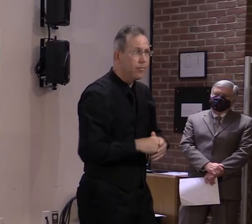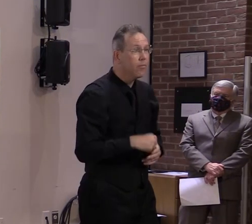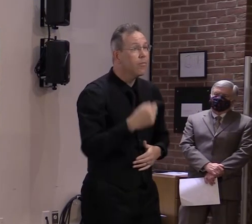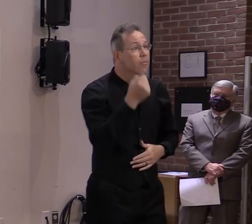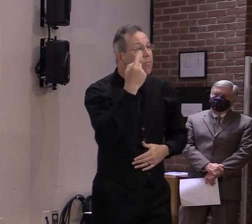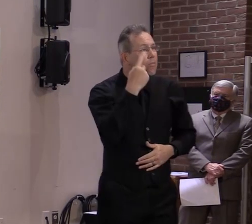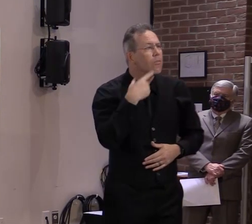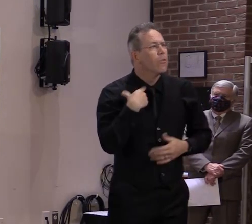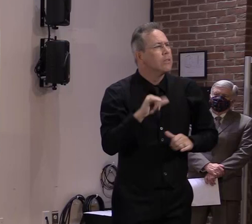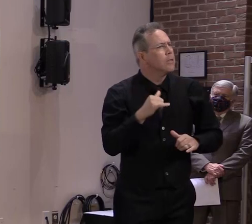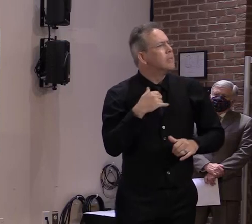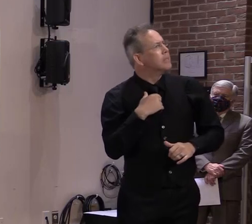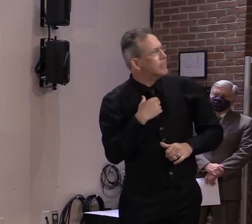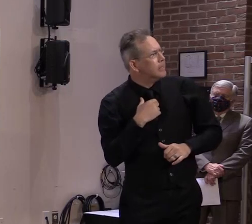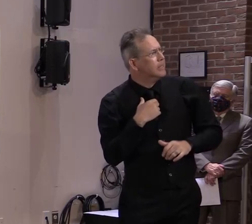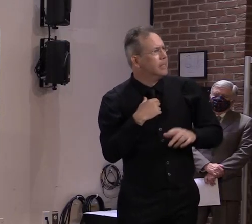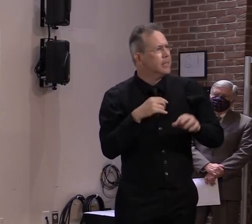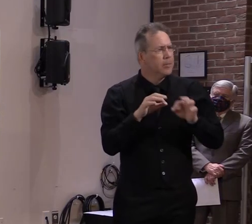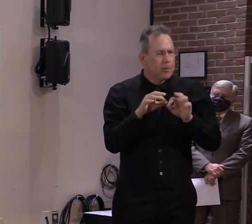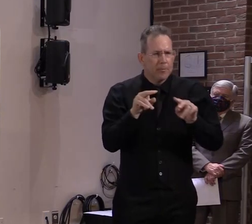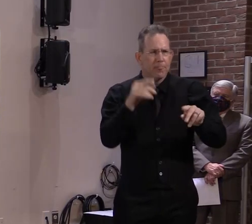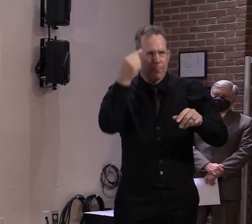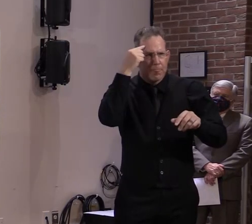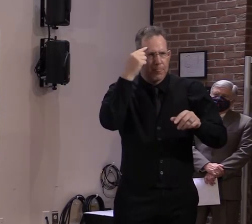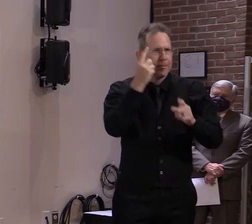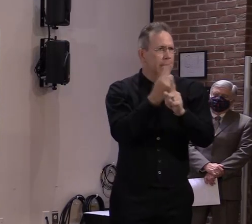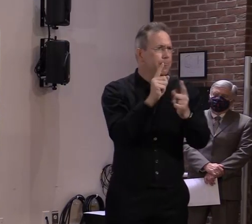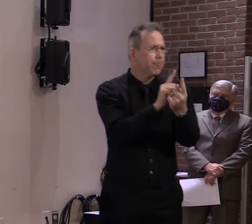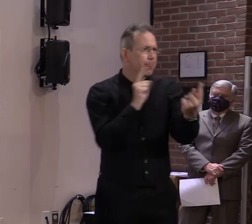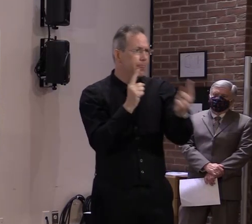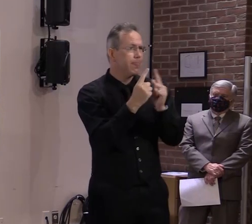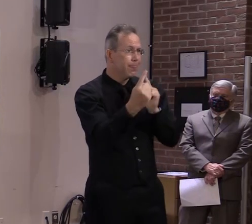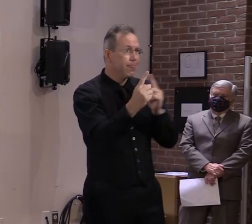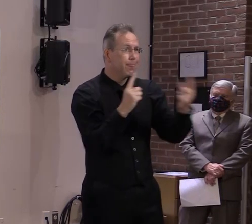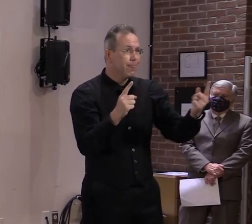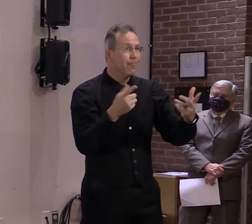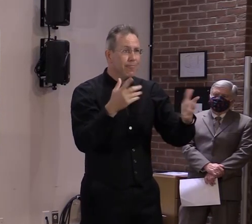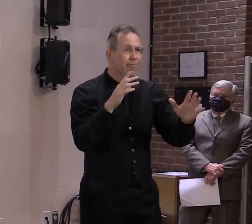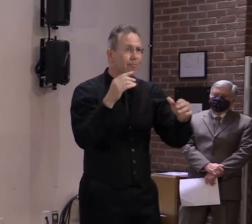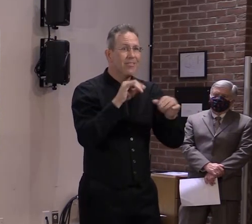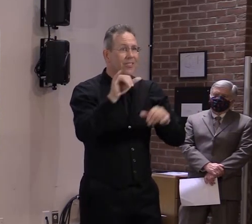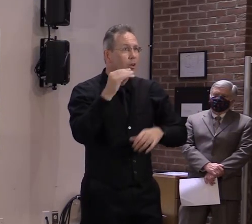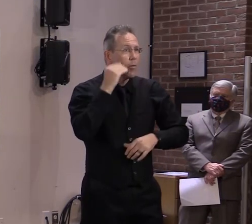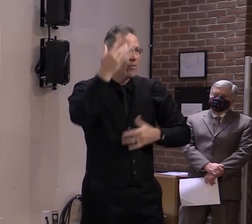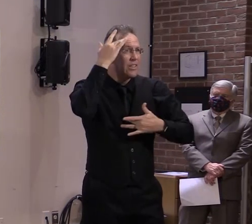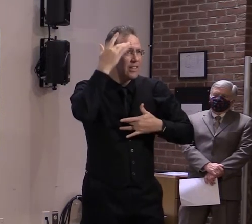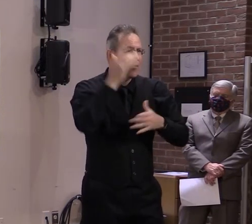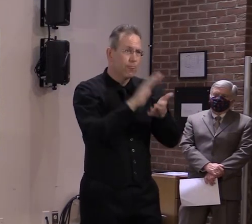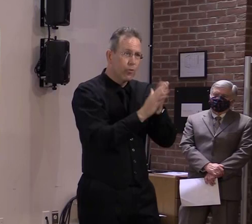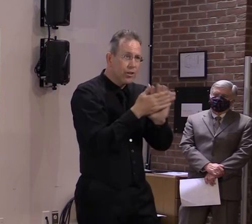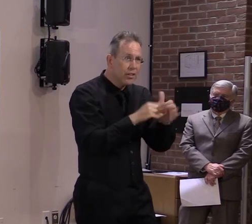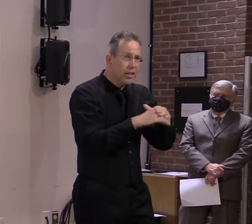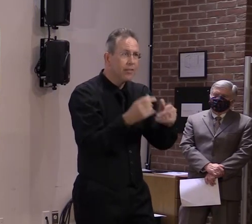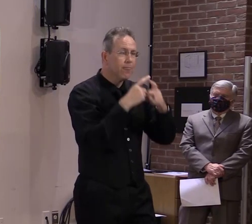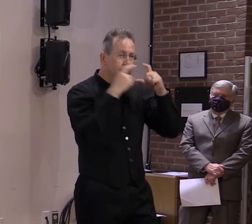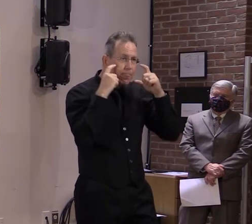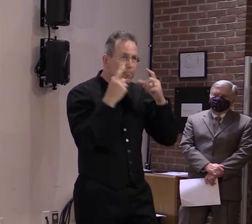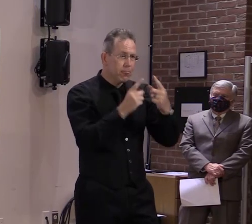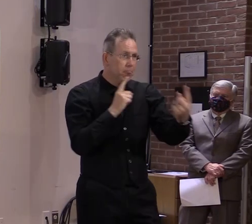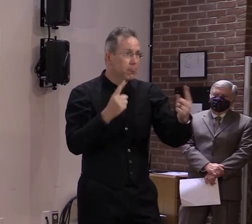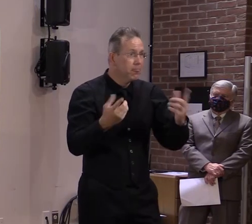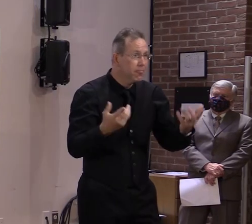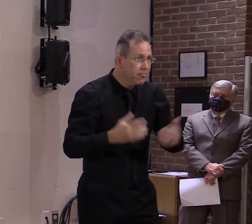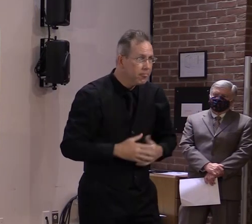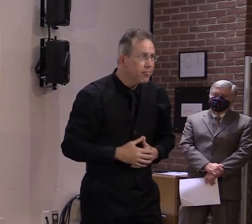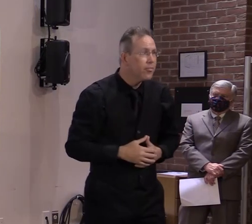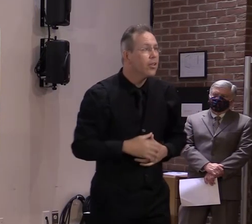important mitigation measures in most settings. With this move to phase two guidance, healthcare, education, and child care and